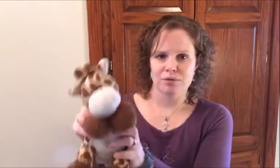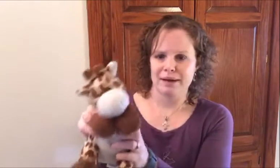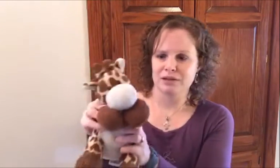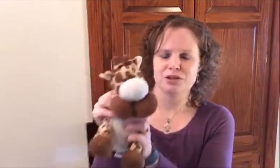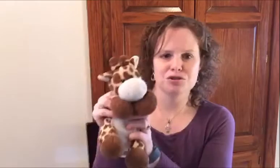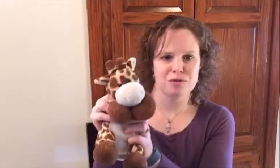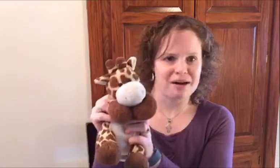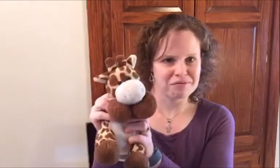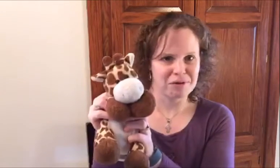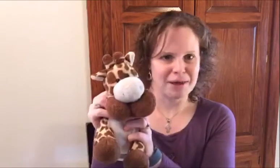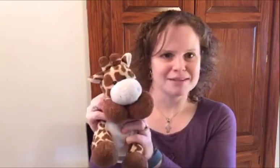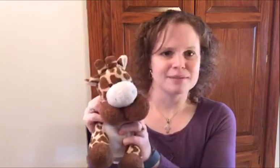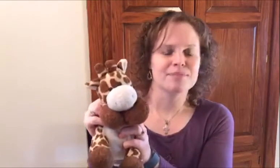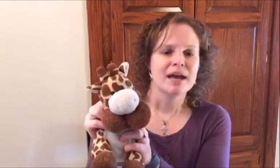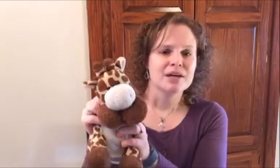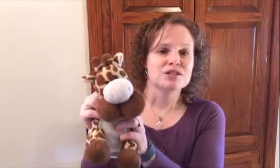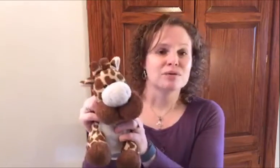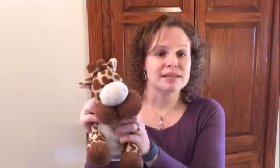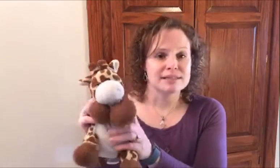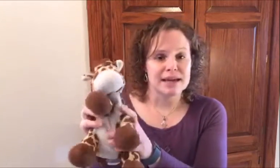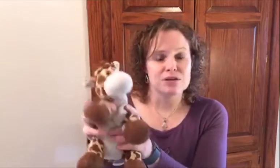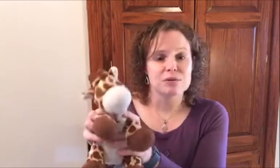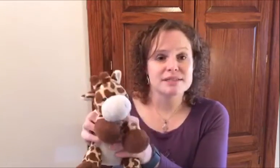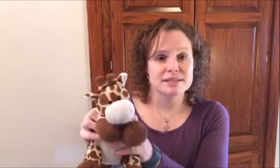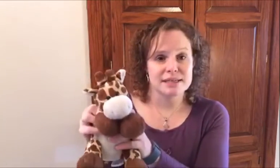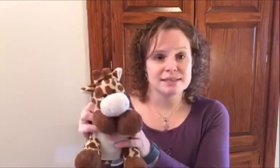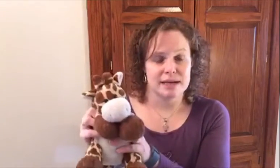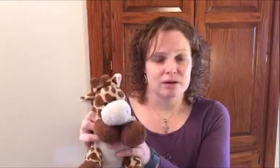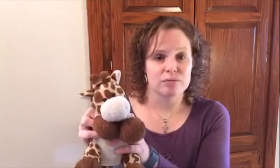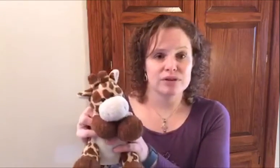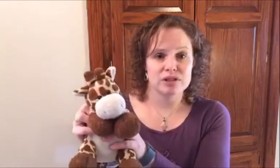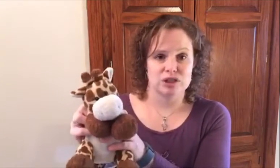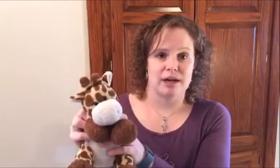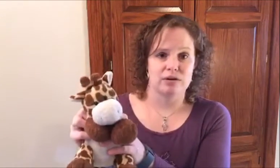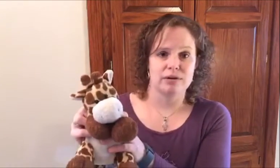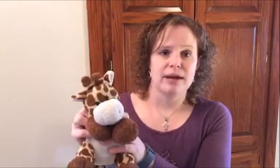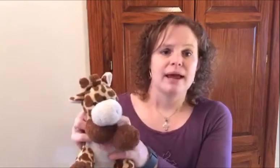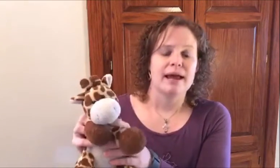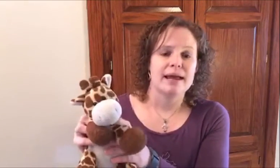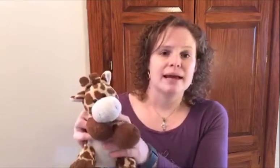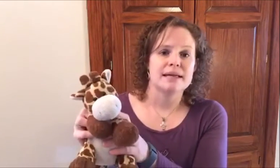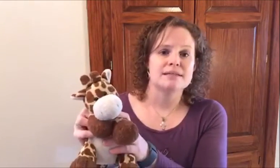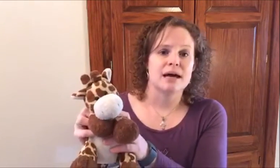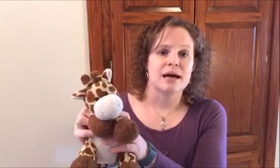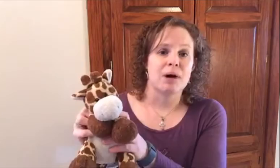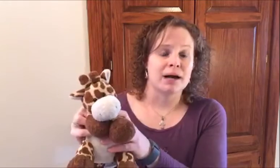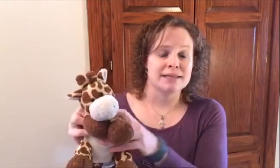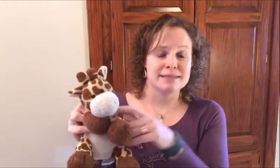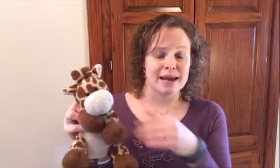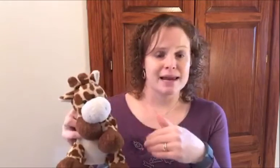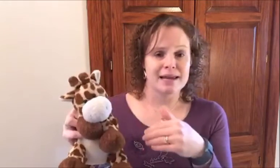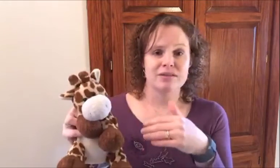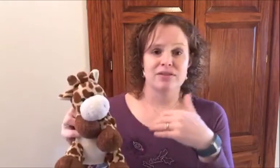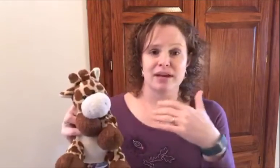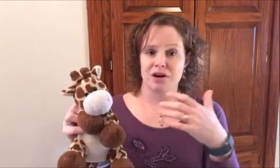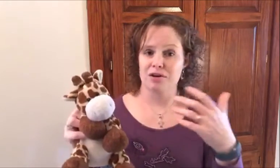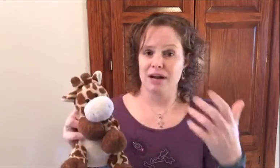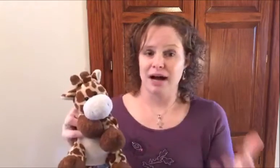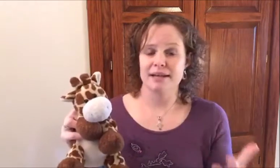with my little giraffe friend. So let's say you are sitting down with the child, and on a day that they are